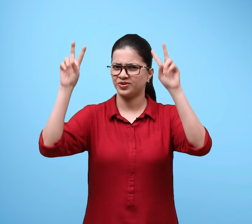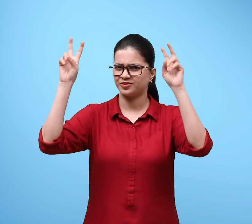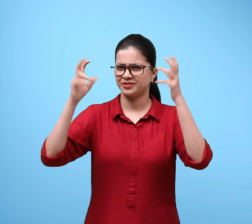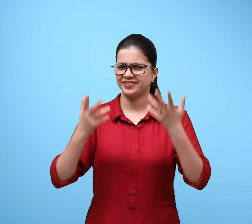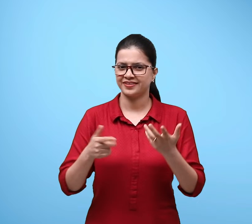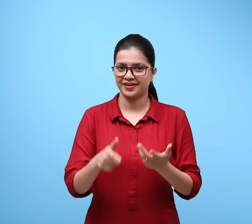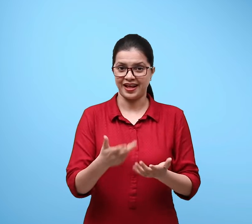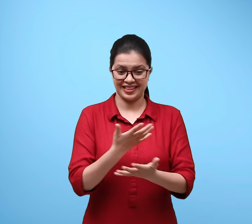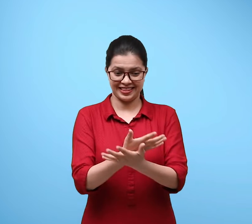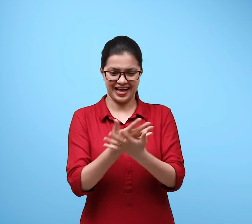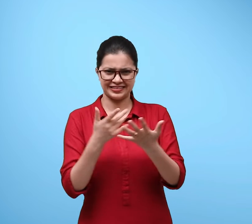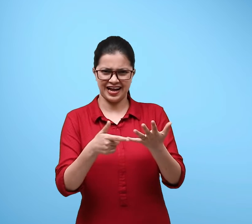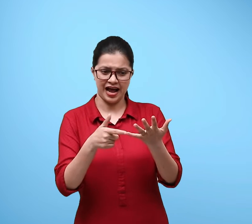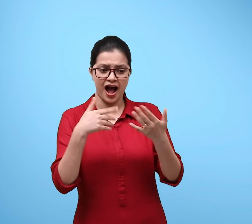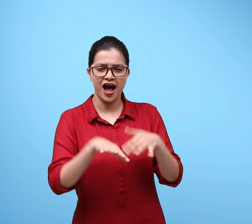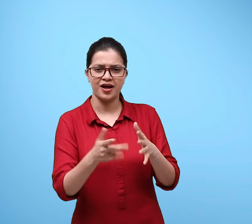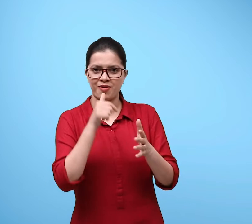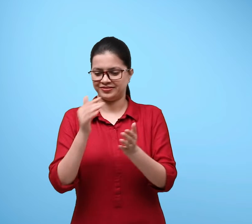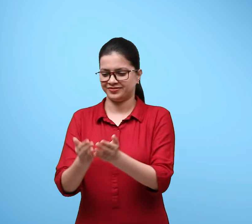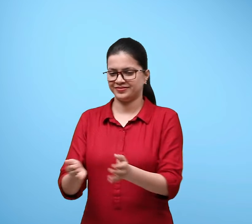Objects may float or sink in water.